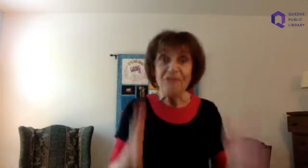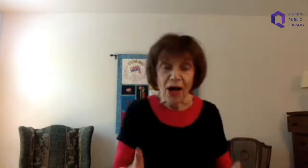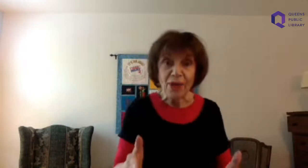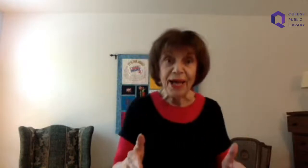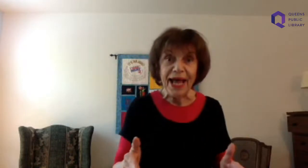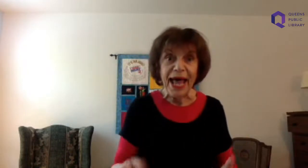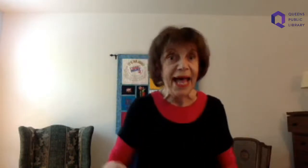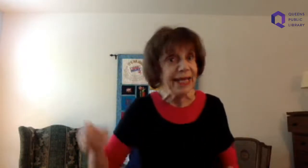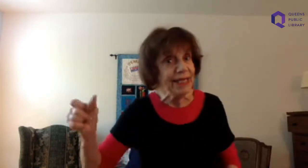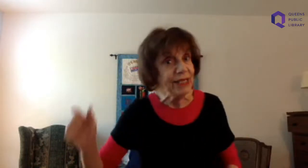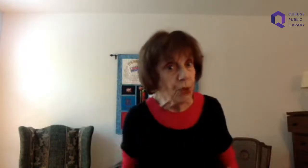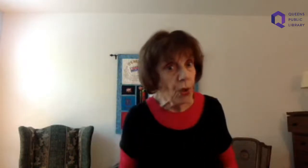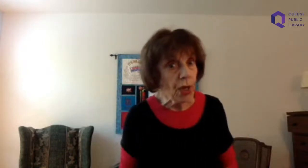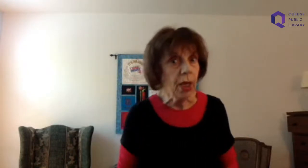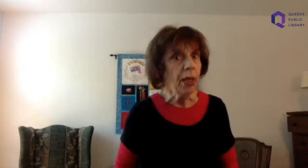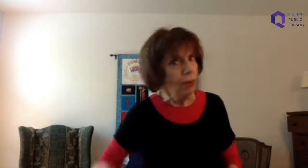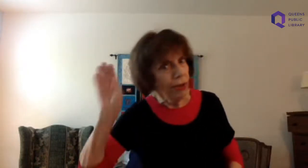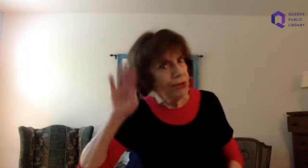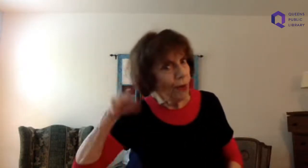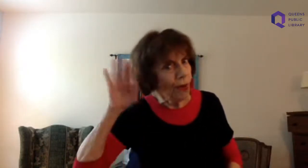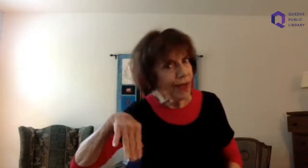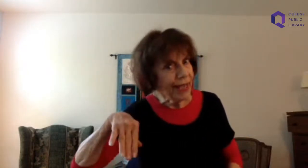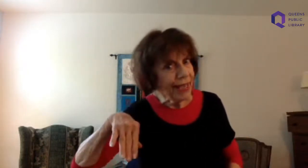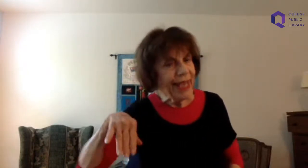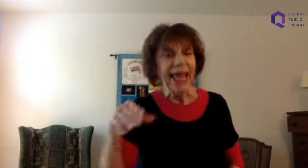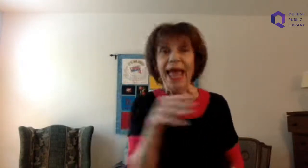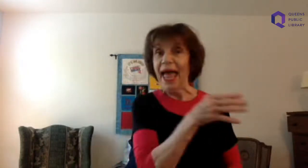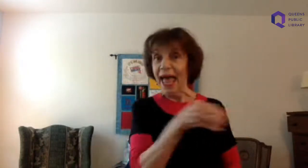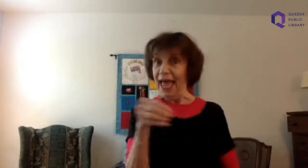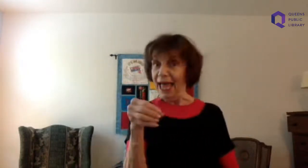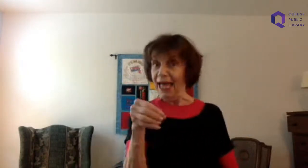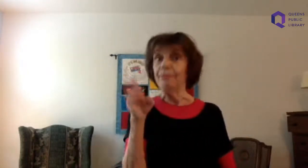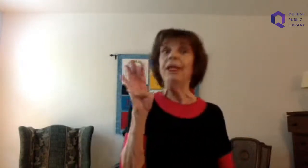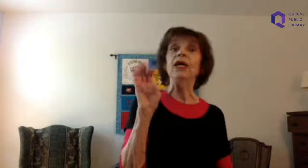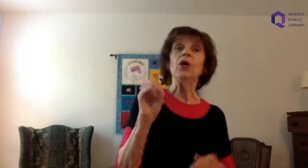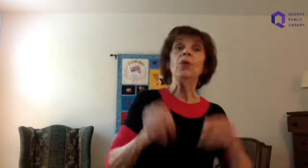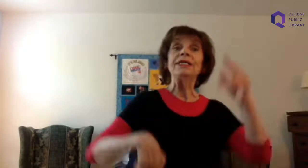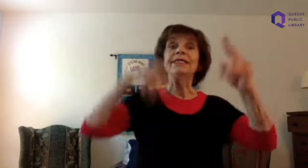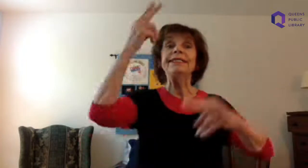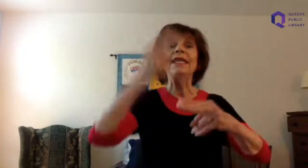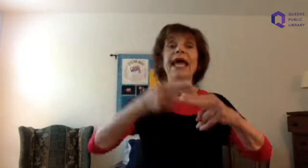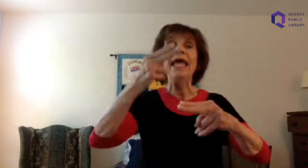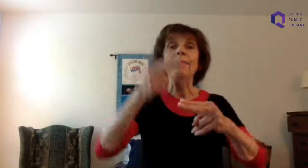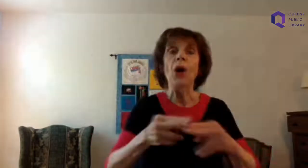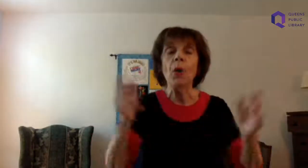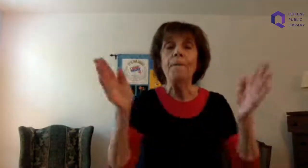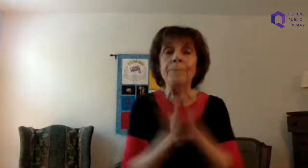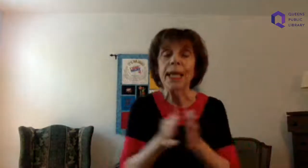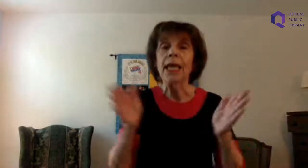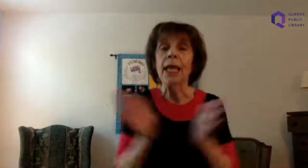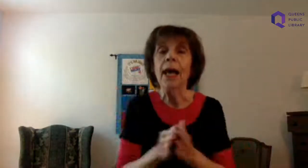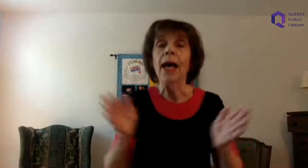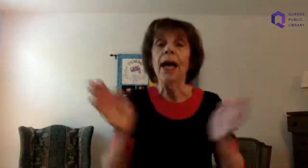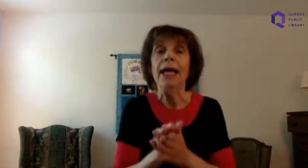farmer, had a dog, poor dog. And Bingo was his name. Oh, G,